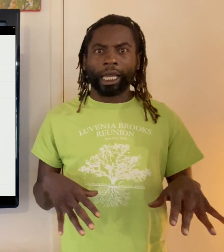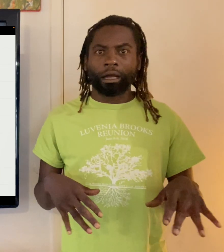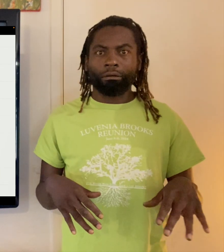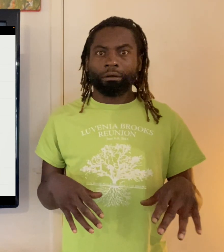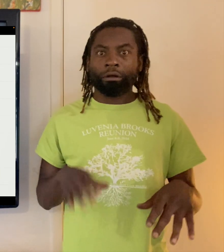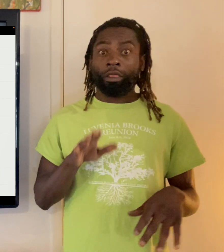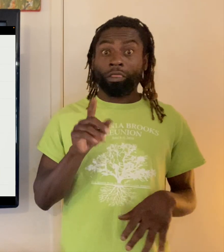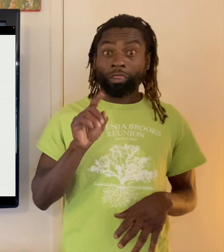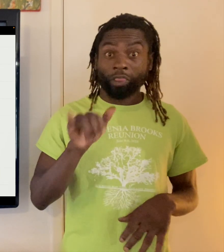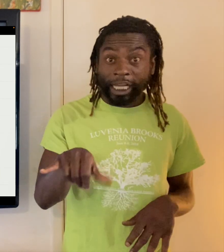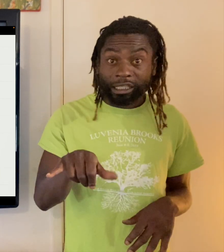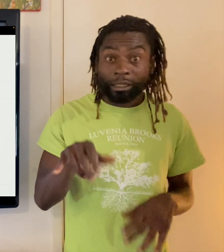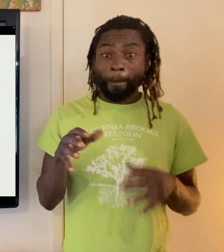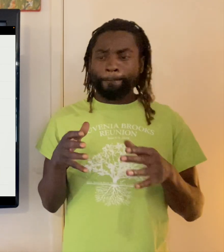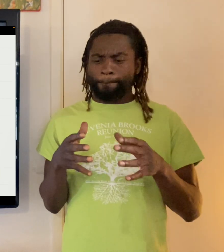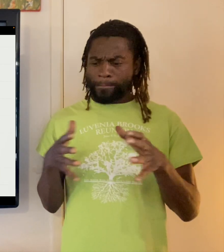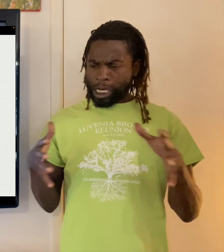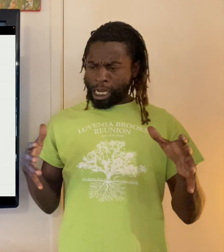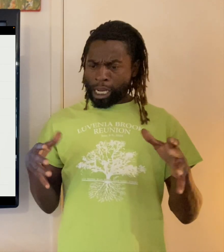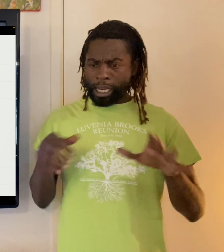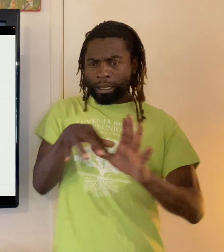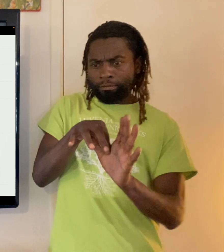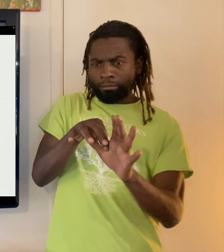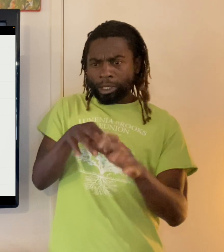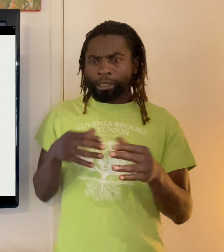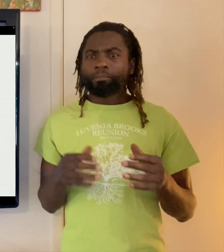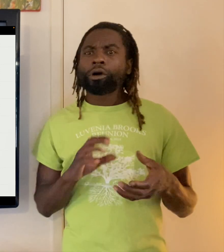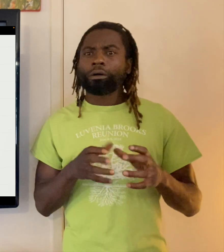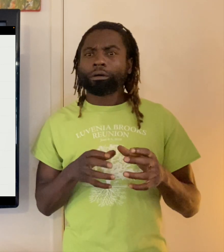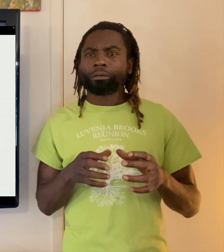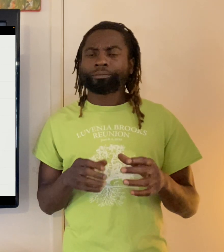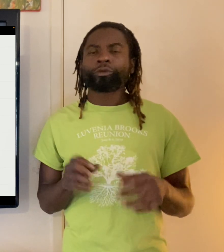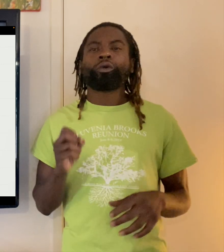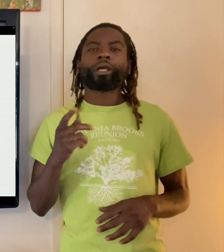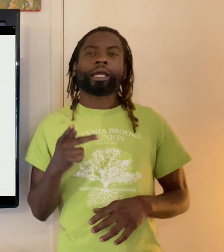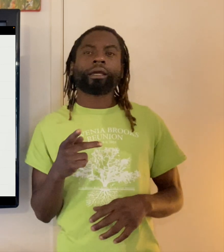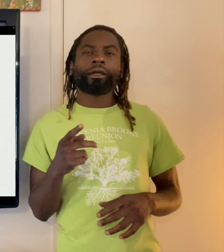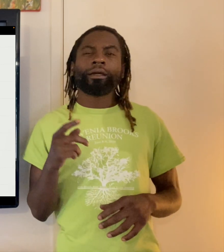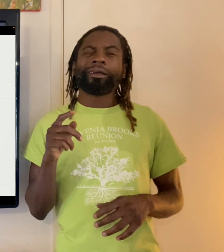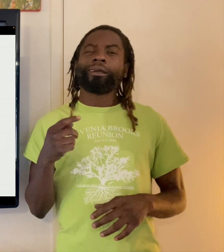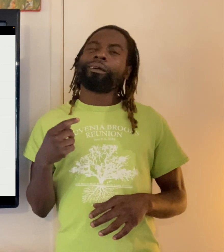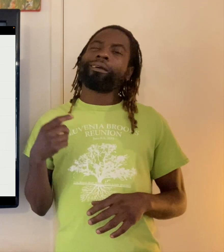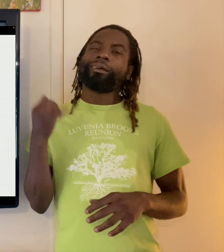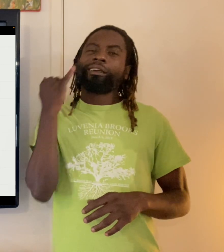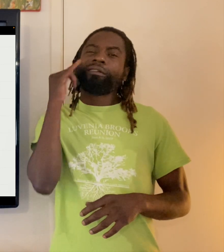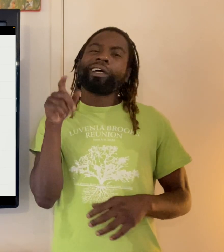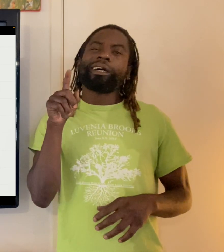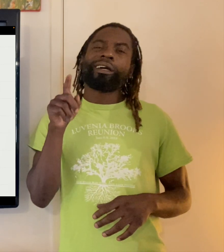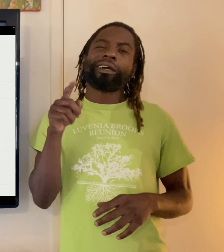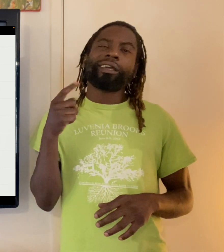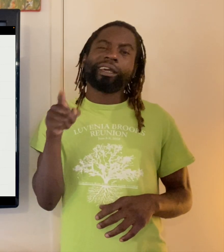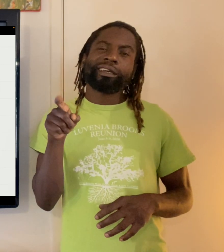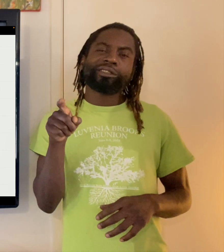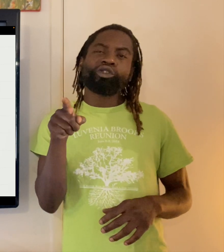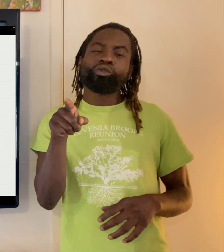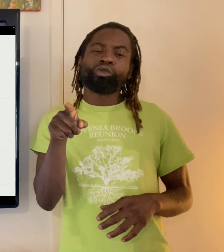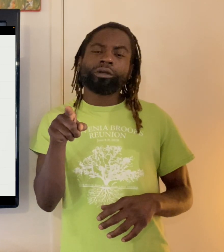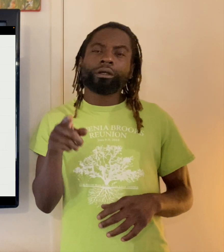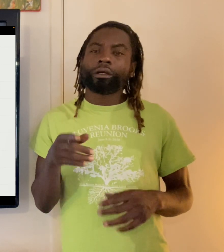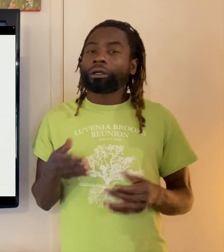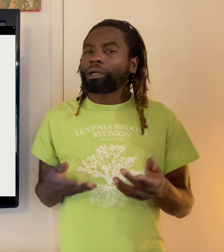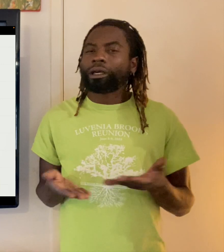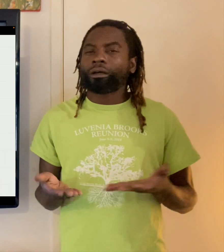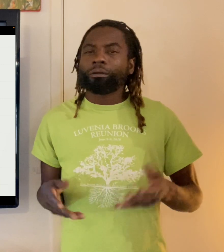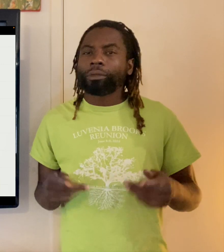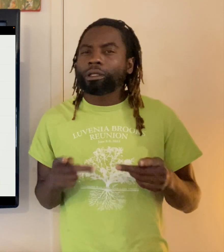that is a big meatball. Okay, so if I ask you, how many plates of spaghetti do you see? What would